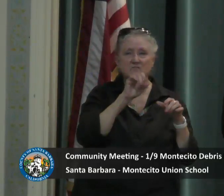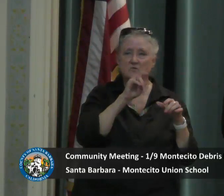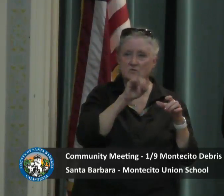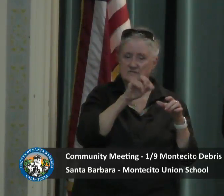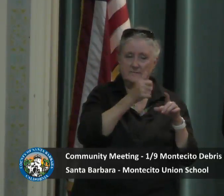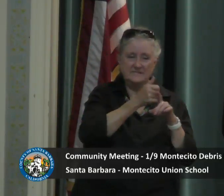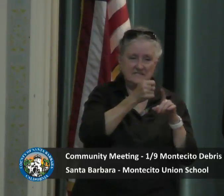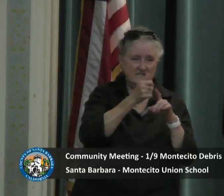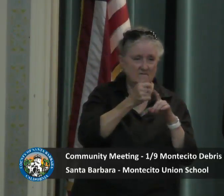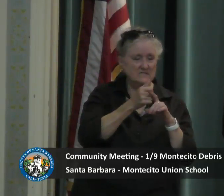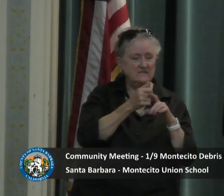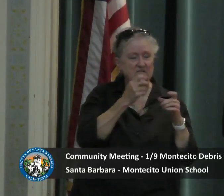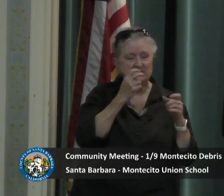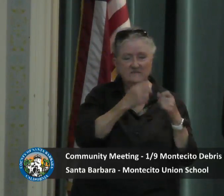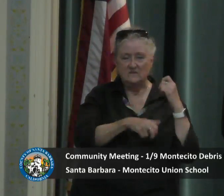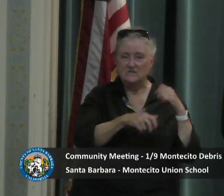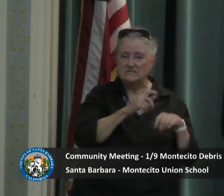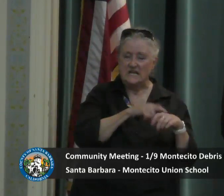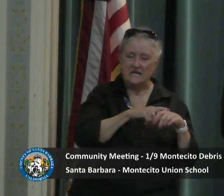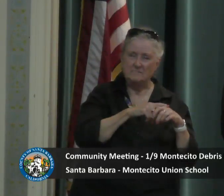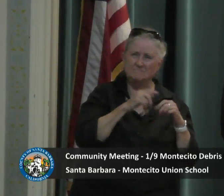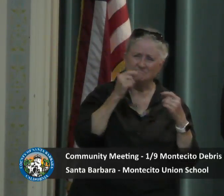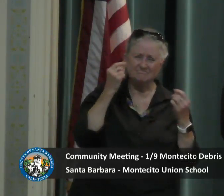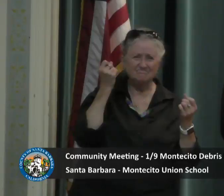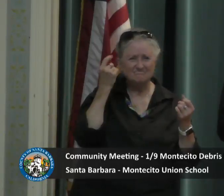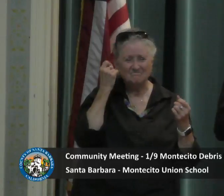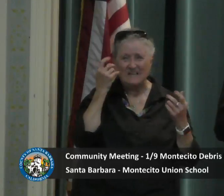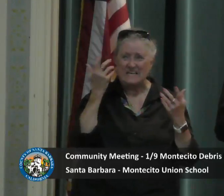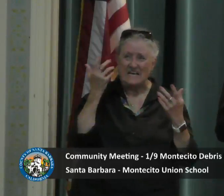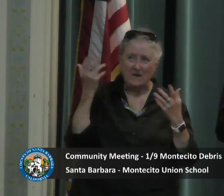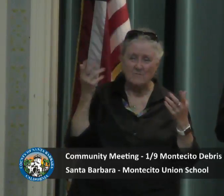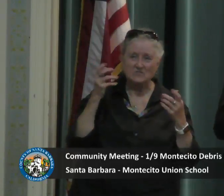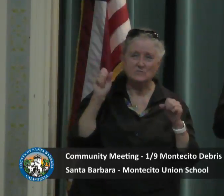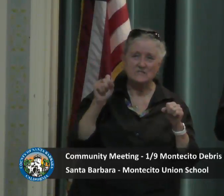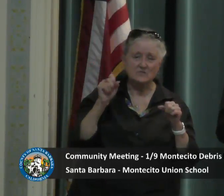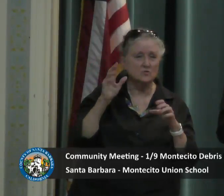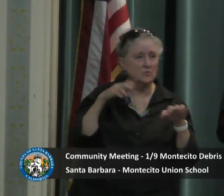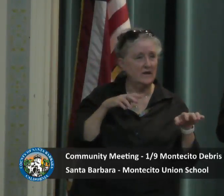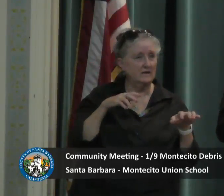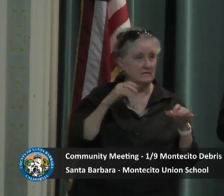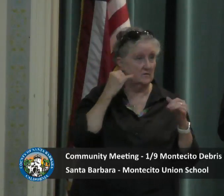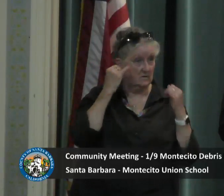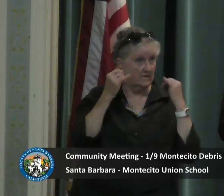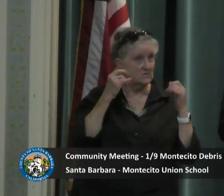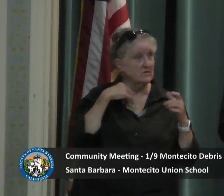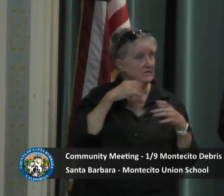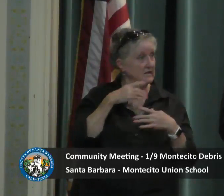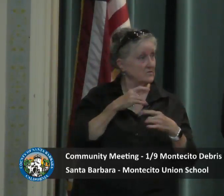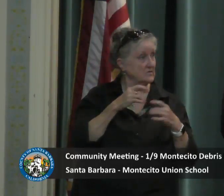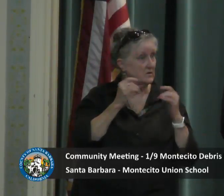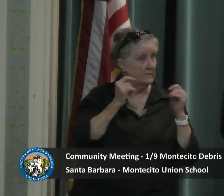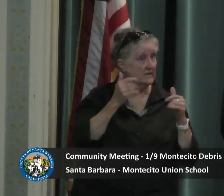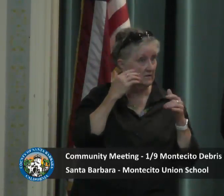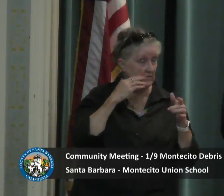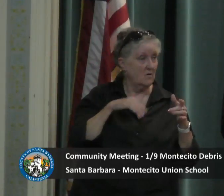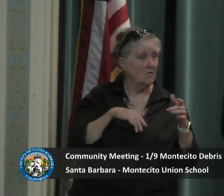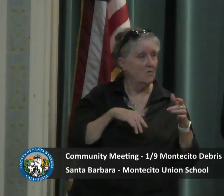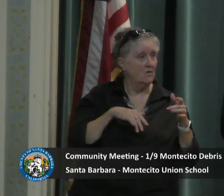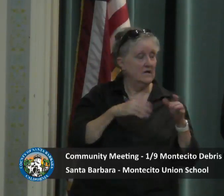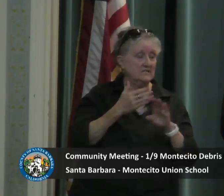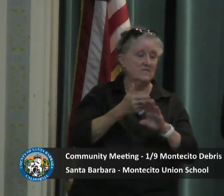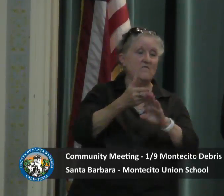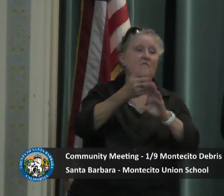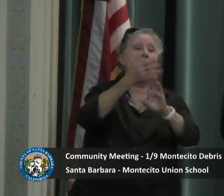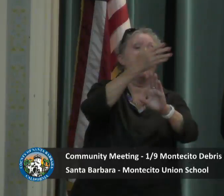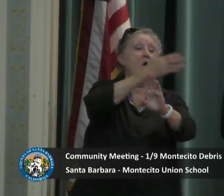difficult time wrapping their arms around the potential for rain. As you can imagine, we're very interested to immediately know as far in